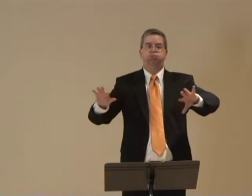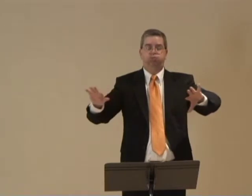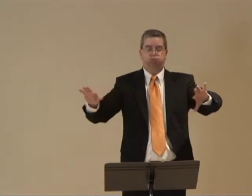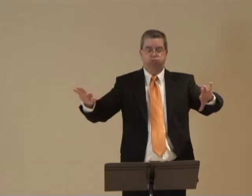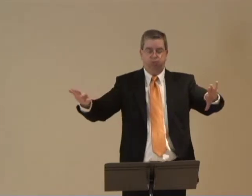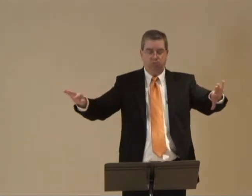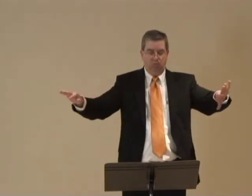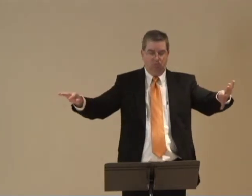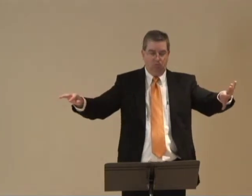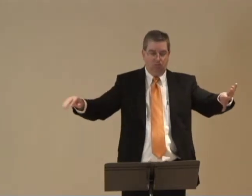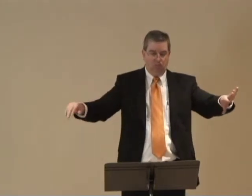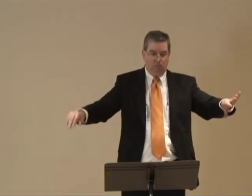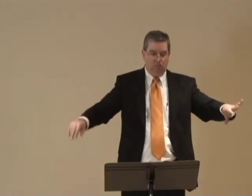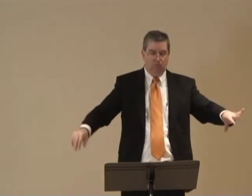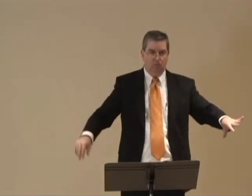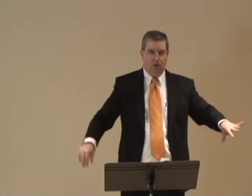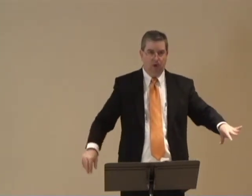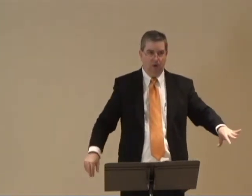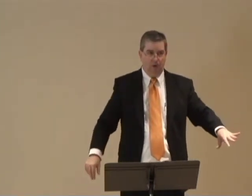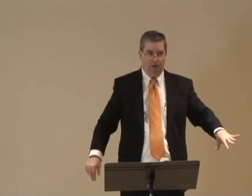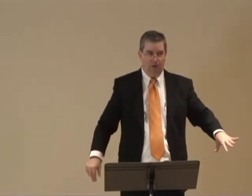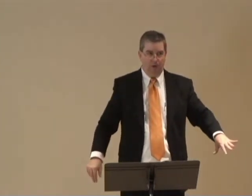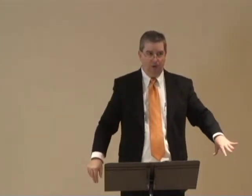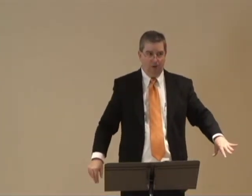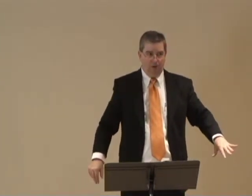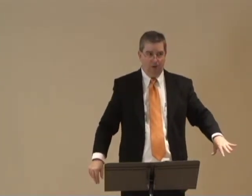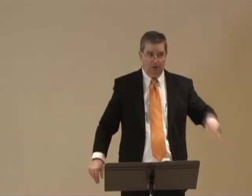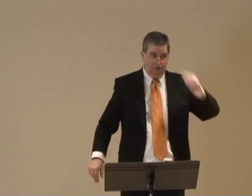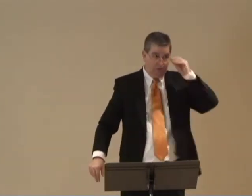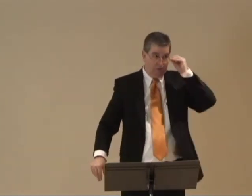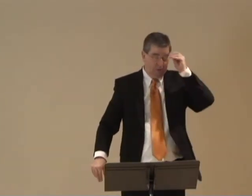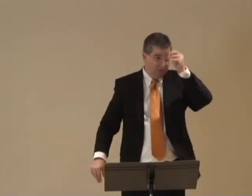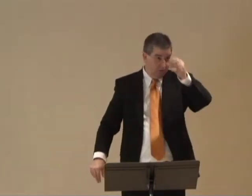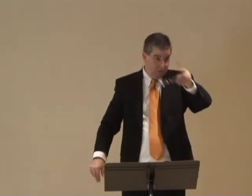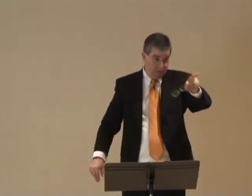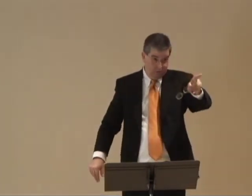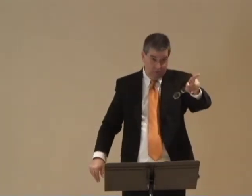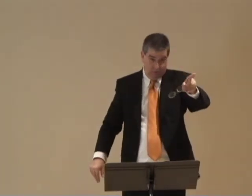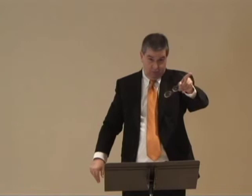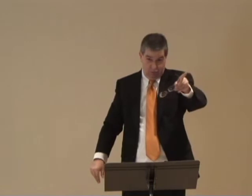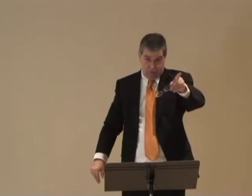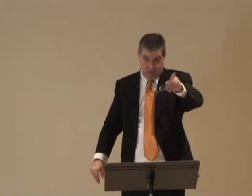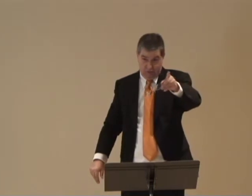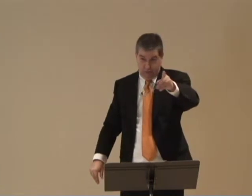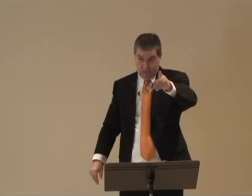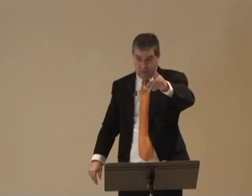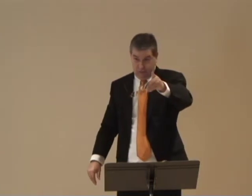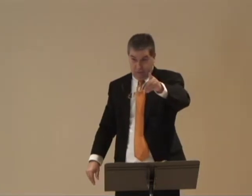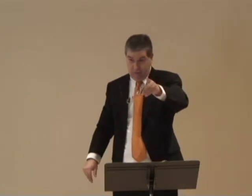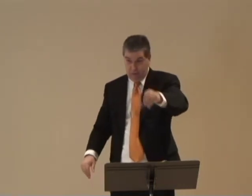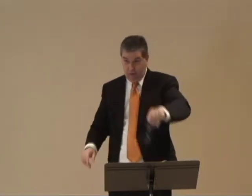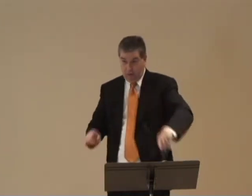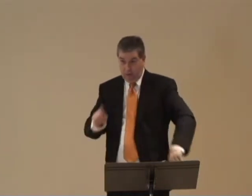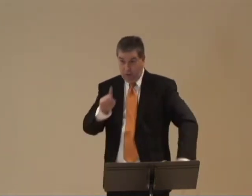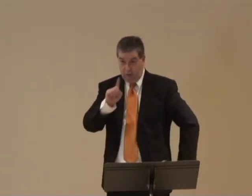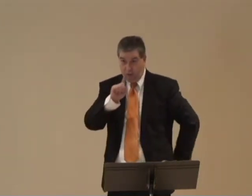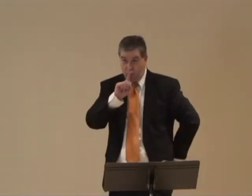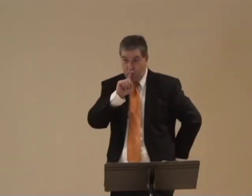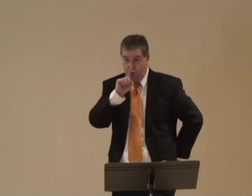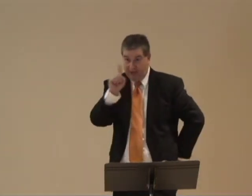The Red Sea literally divided, so there was dry land in the middle. Can you